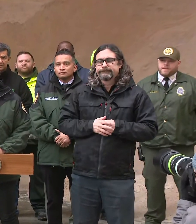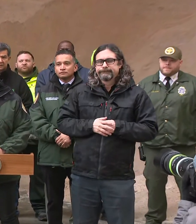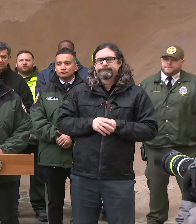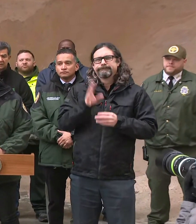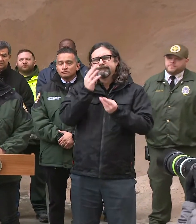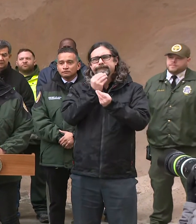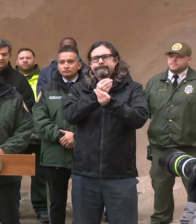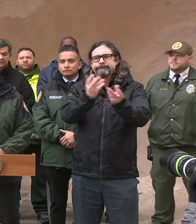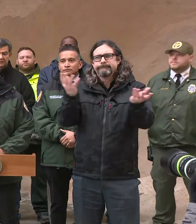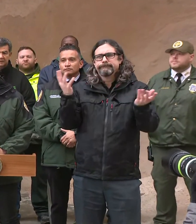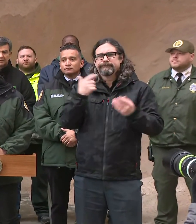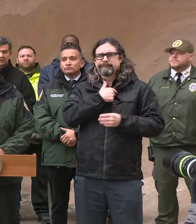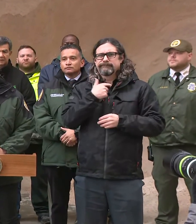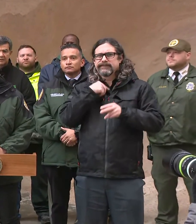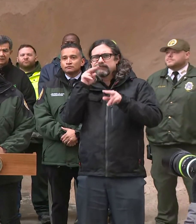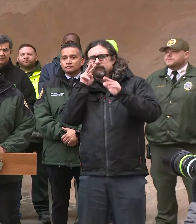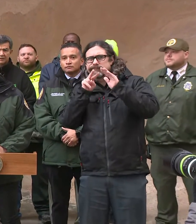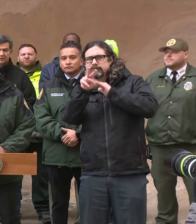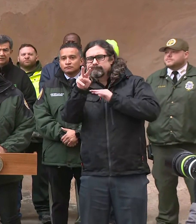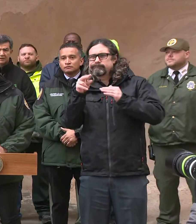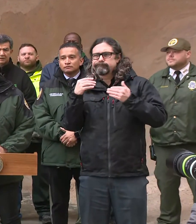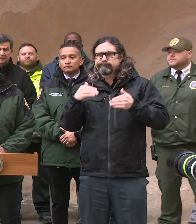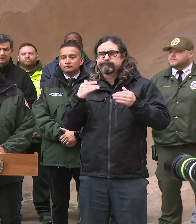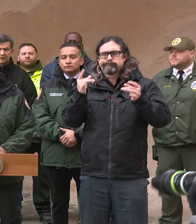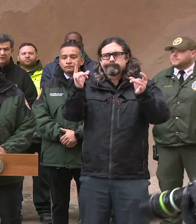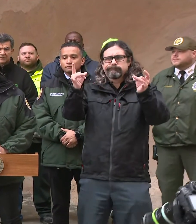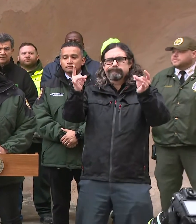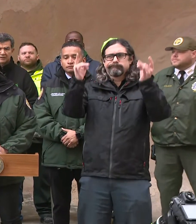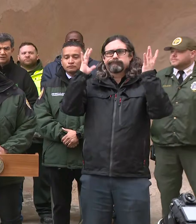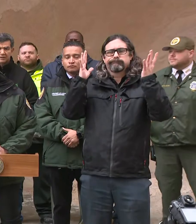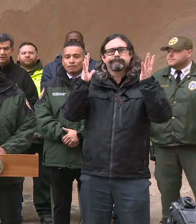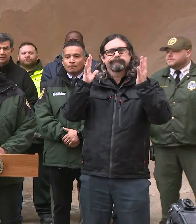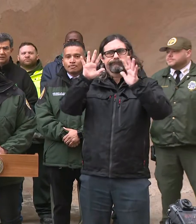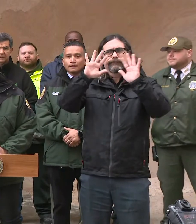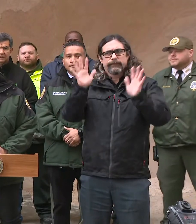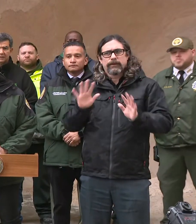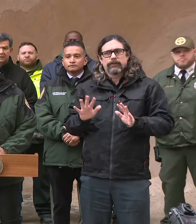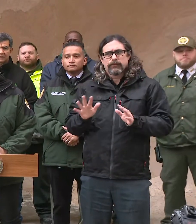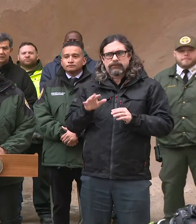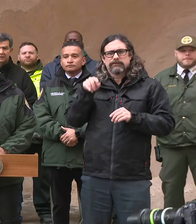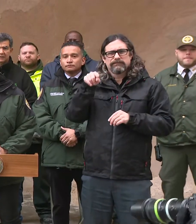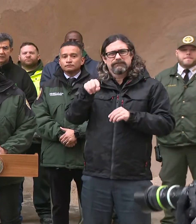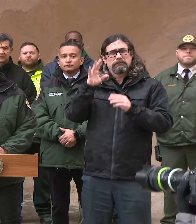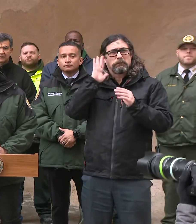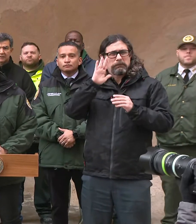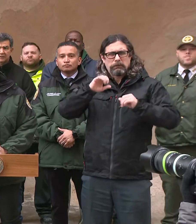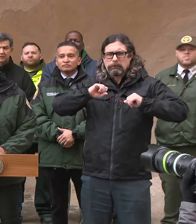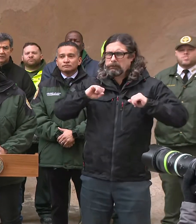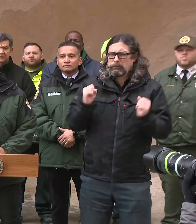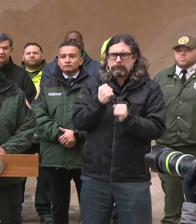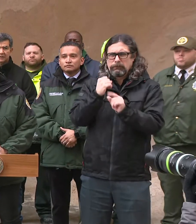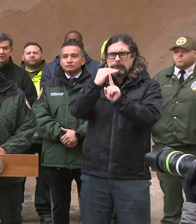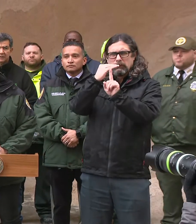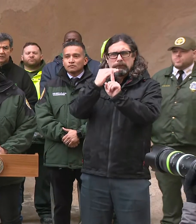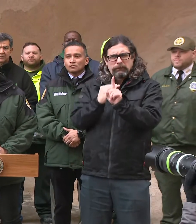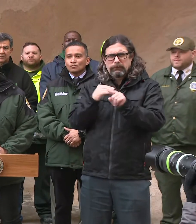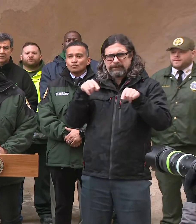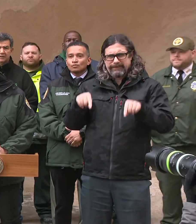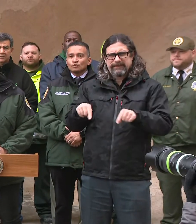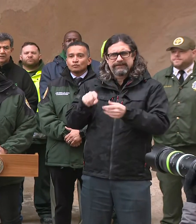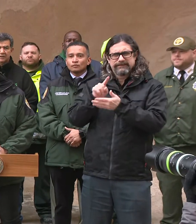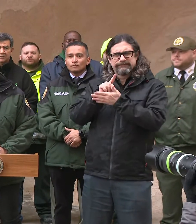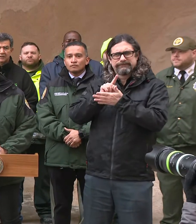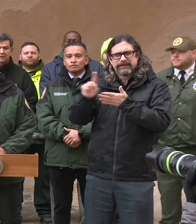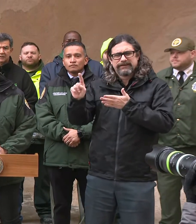around noon tomorrow, with freezing temperatures expected throughout the week. The safety of all New Yorkers remains our top priority.